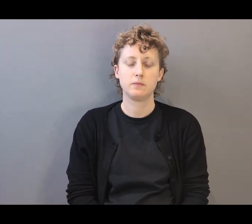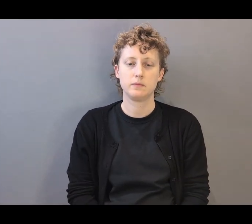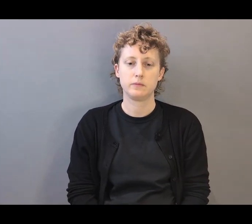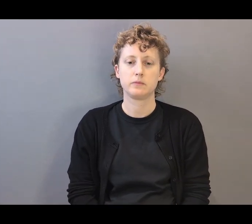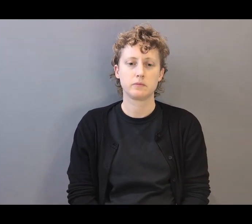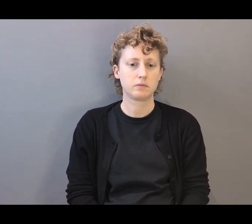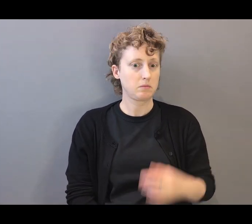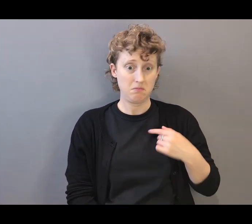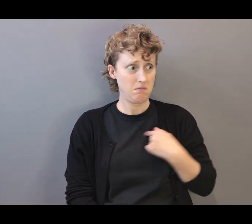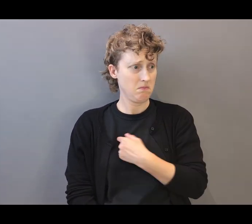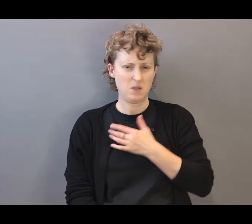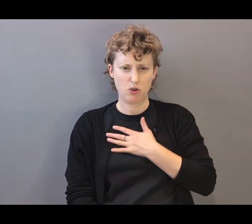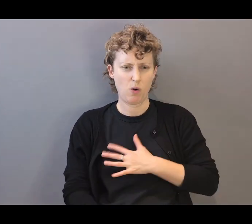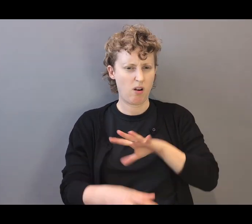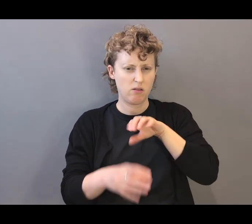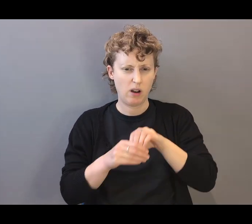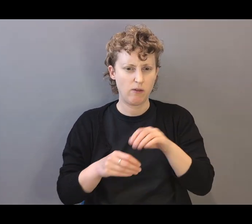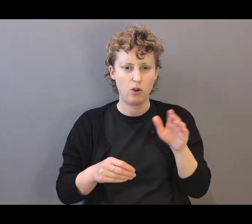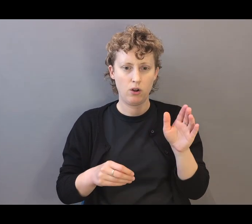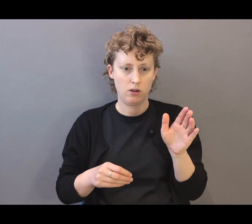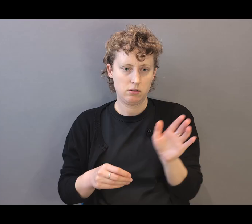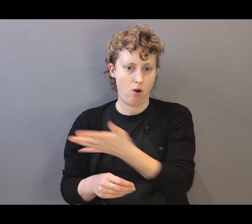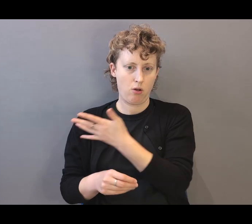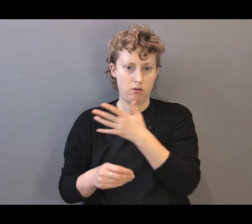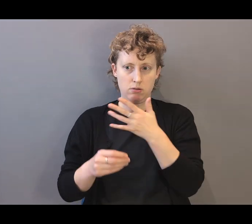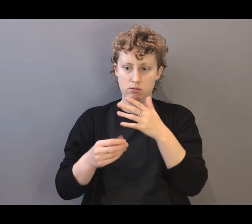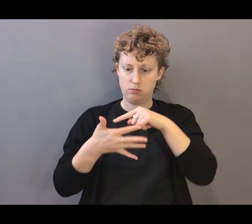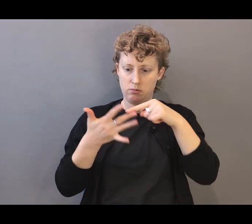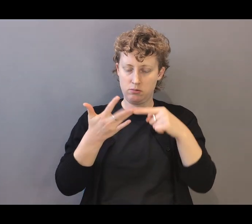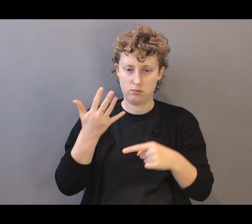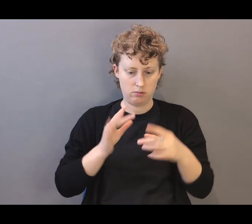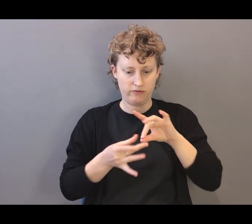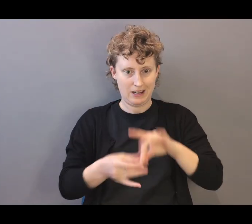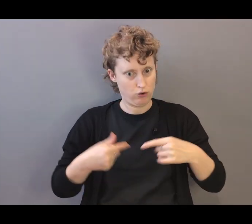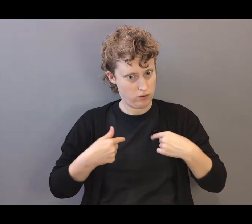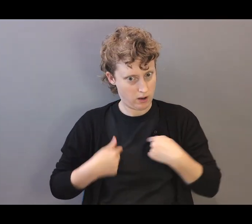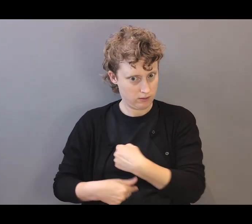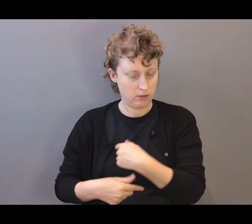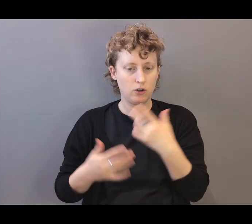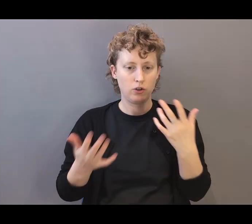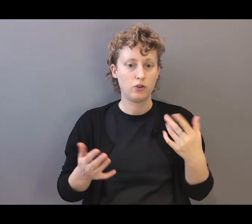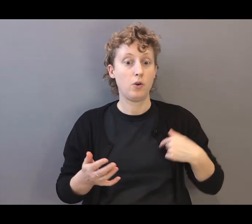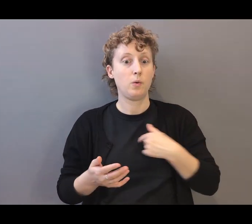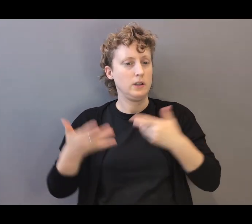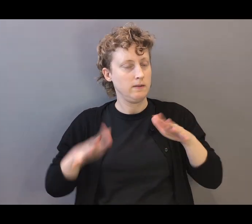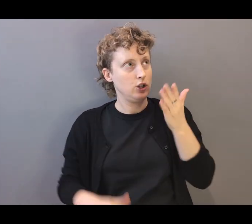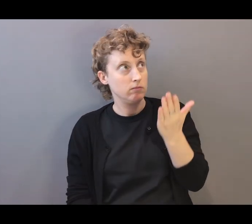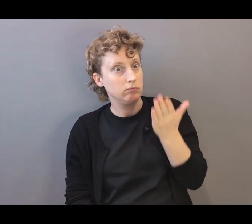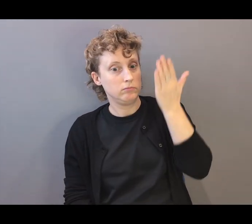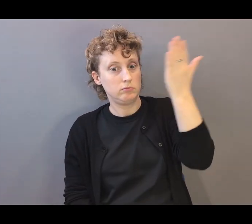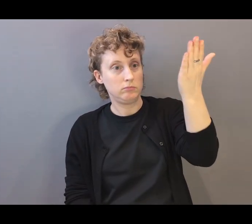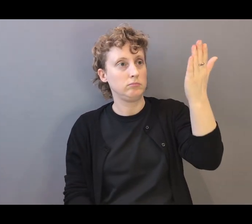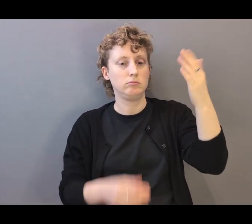in all the actions that concern us directly. And for this reason, we have already put forward a proposal